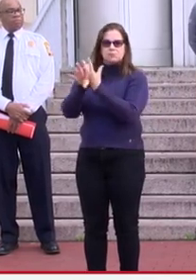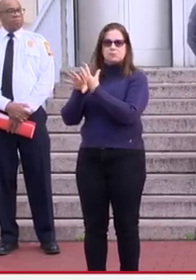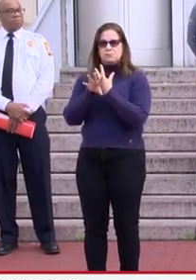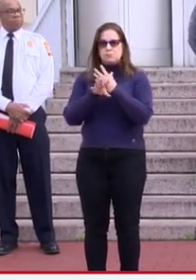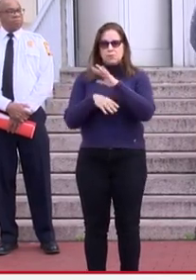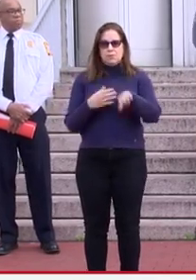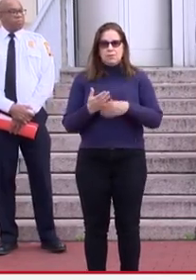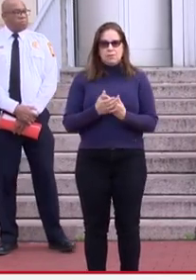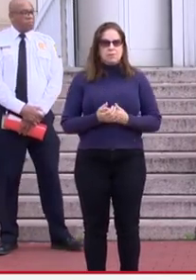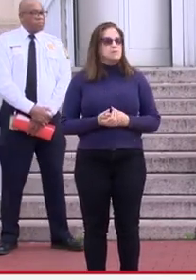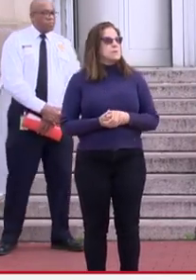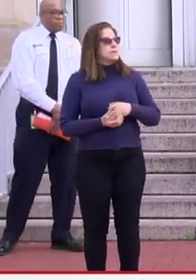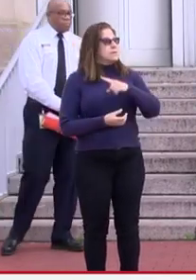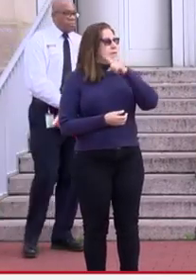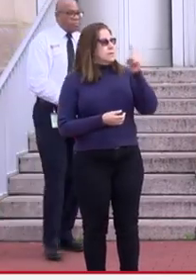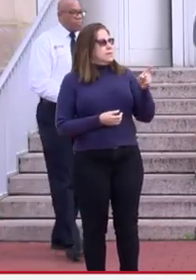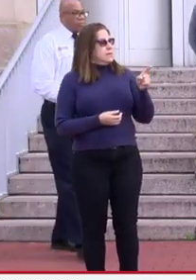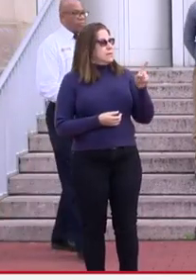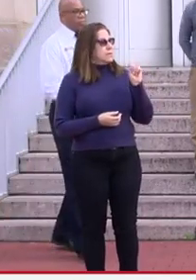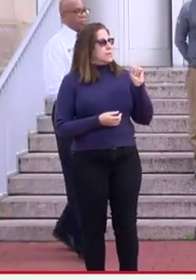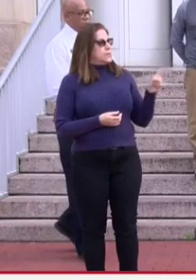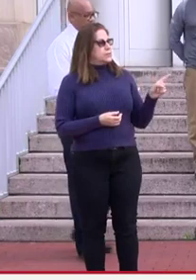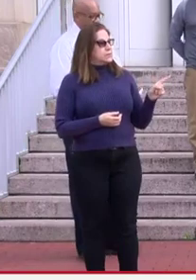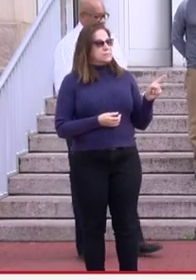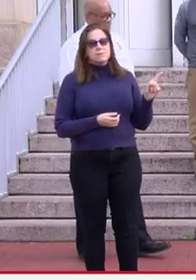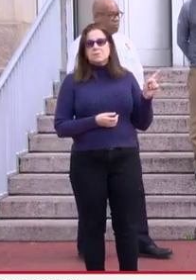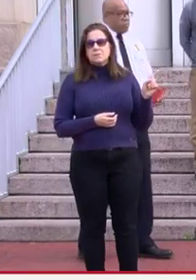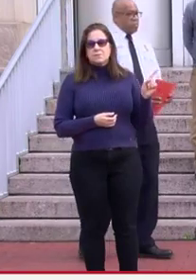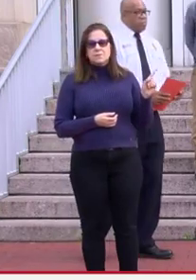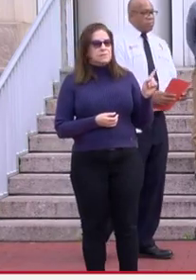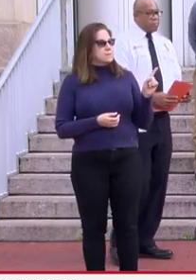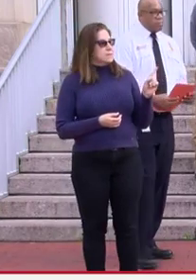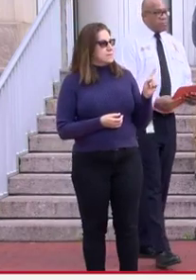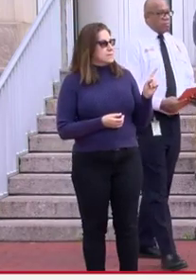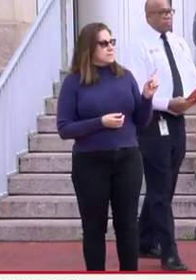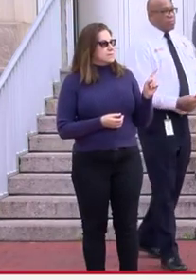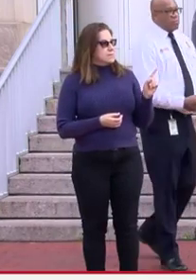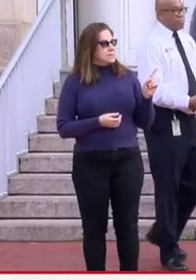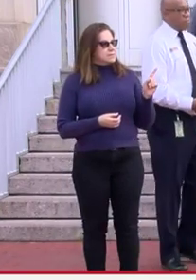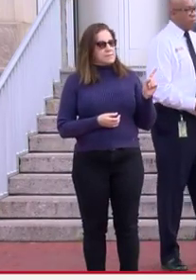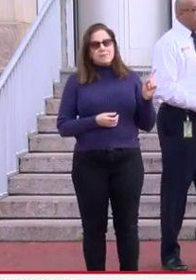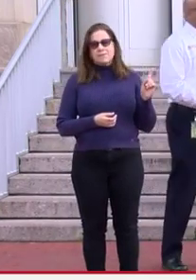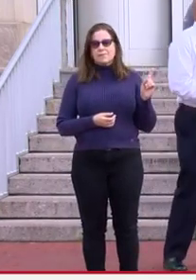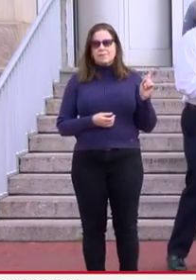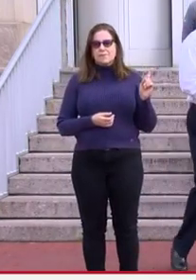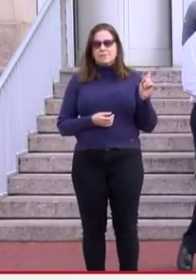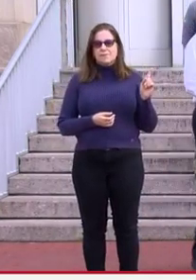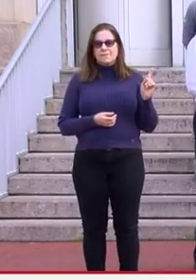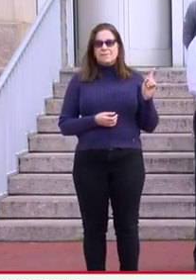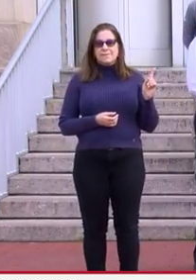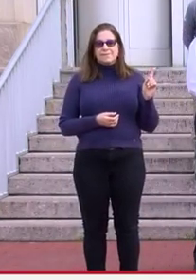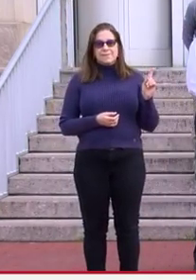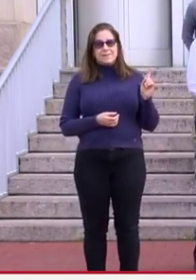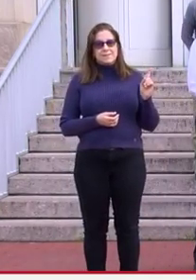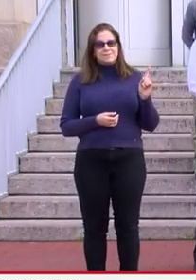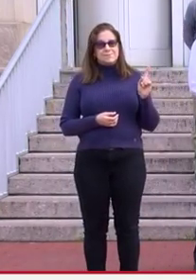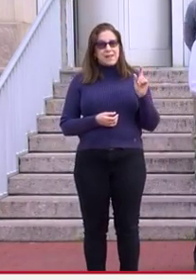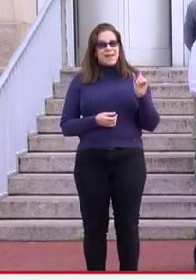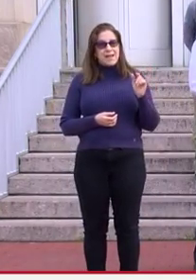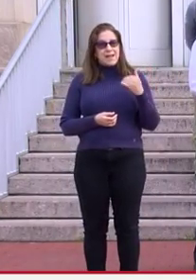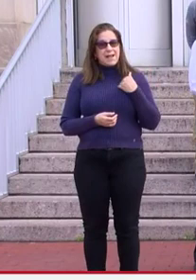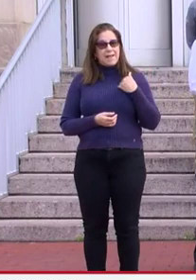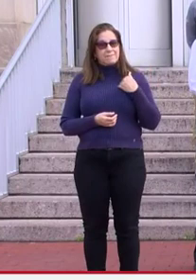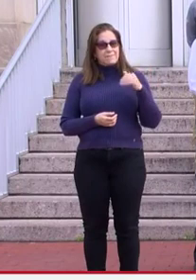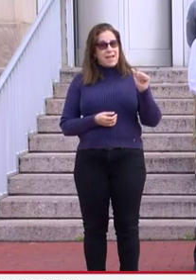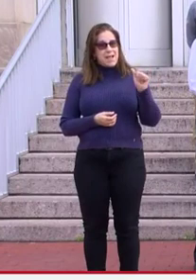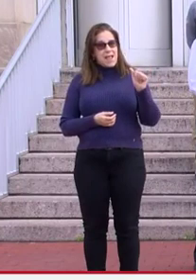Yep. Chief Dean? What's your question? Chief, do you have any AMR personnel who have either tested